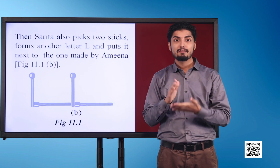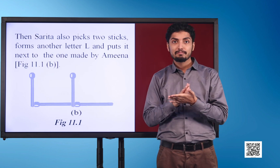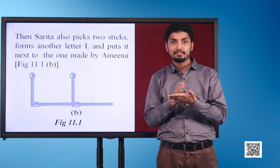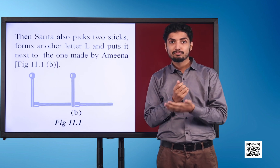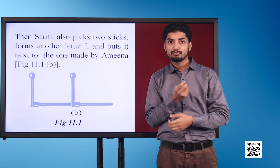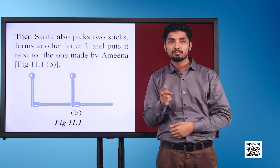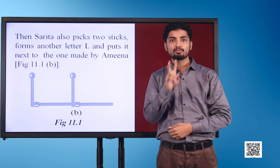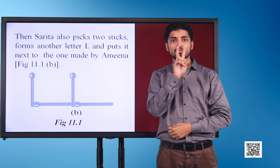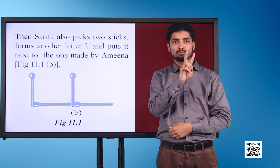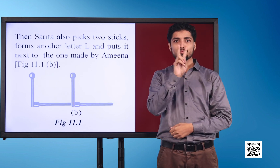Page